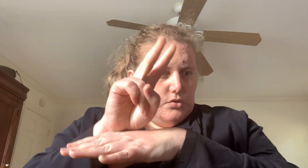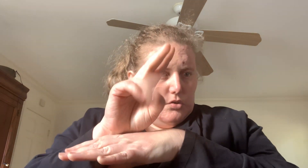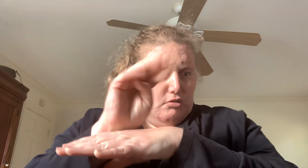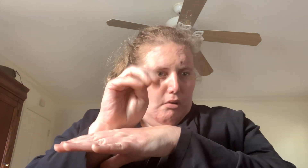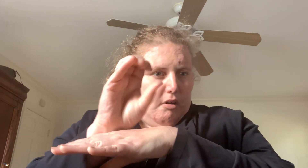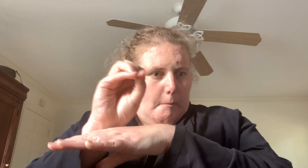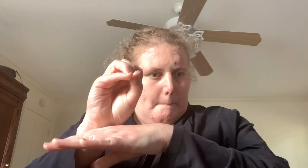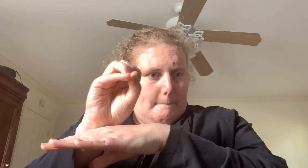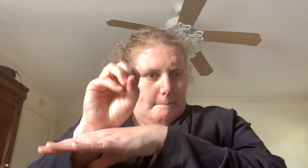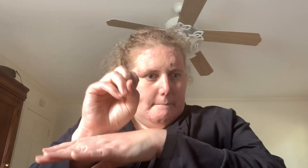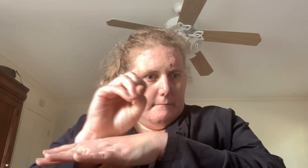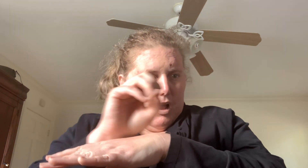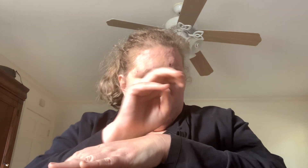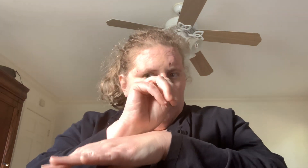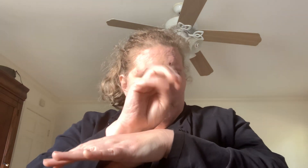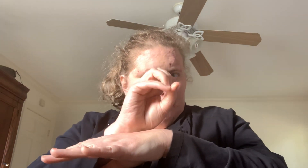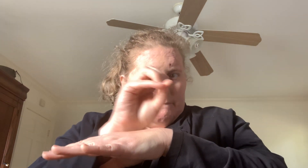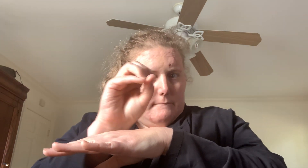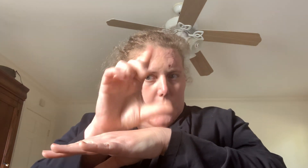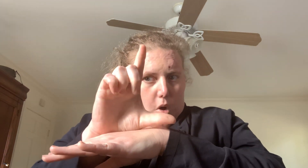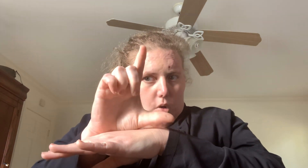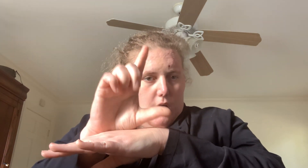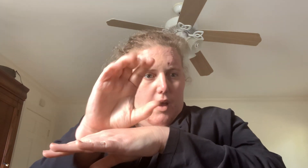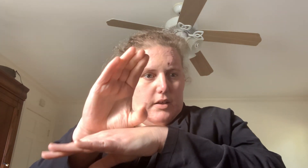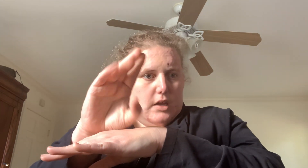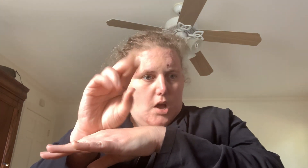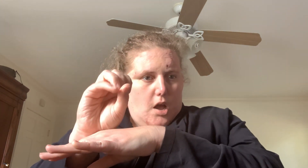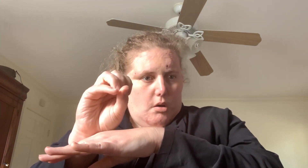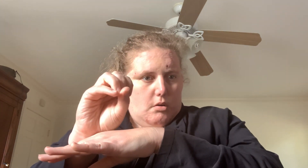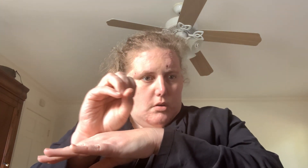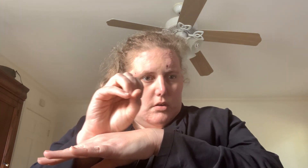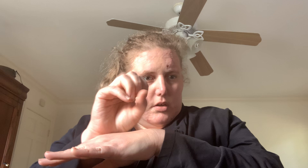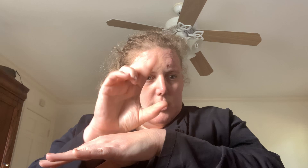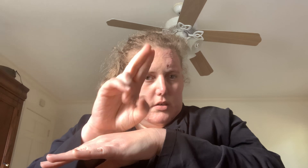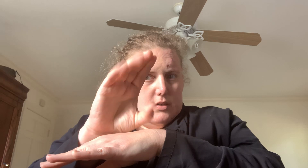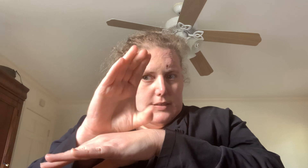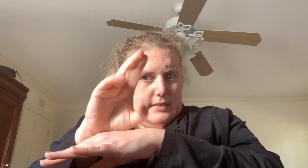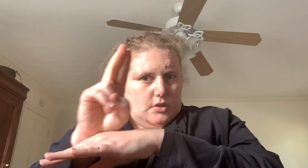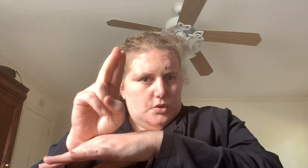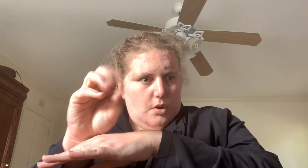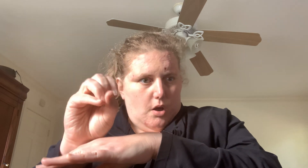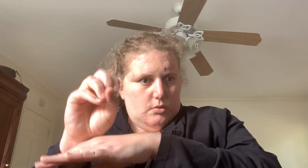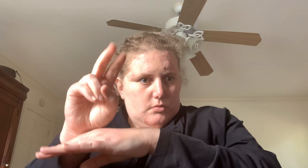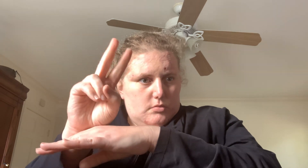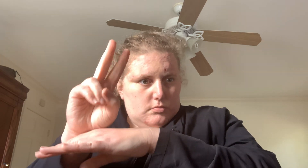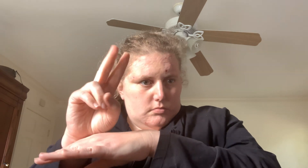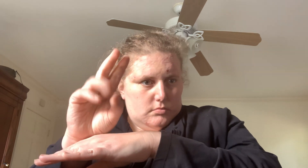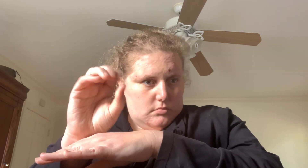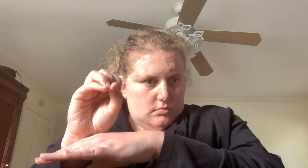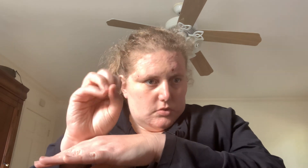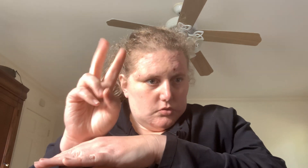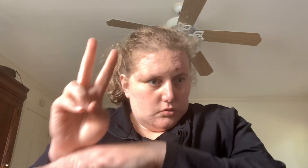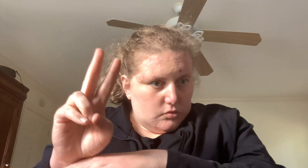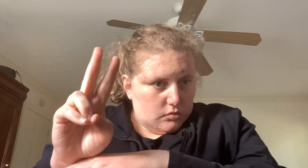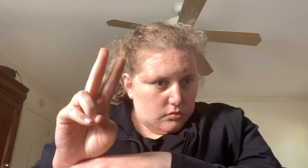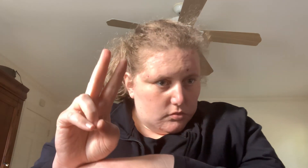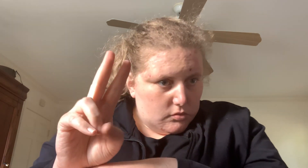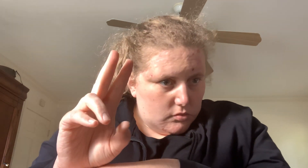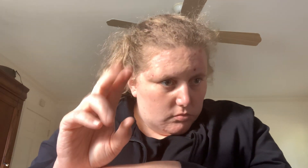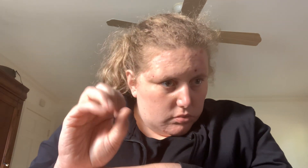moles of copper. And I got that from our mole ratio. In our mole ratios, for every 2 moles of copper,